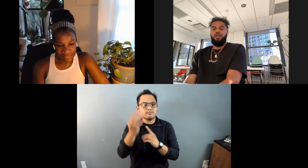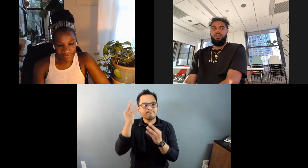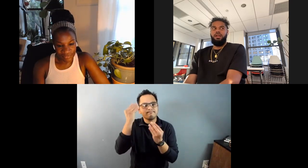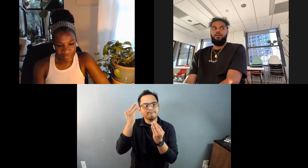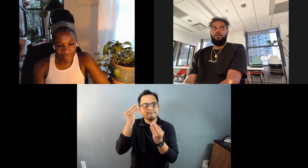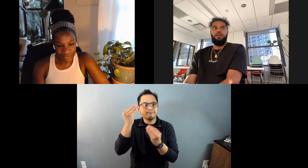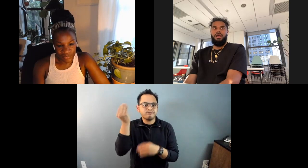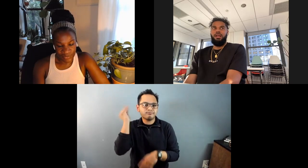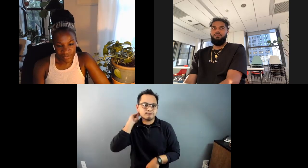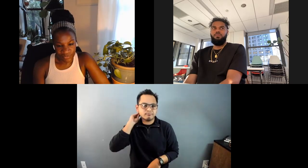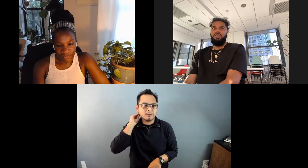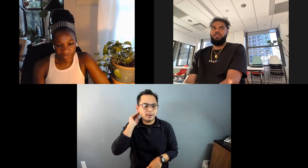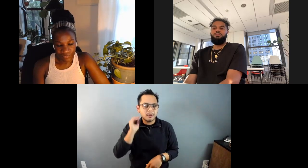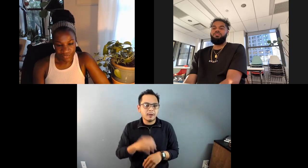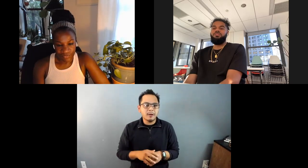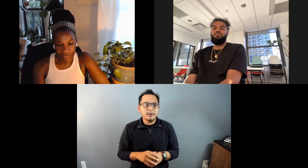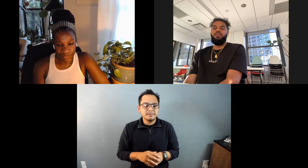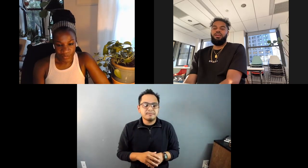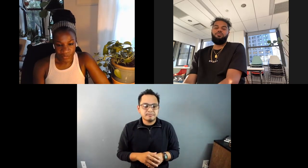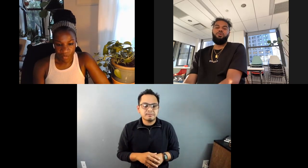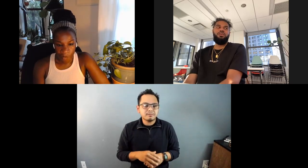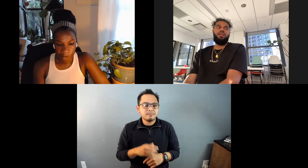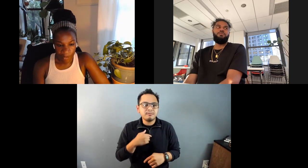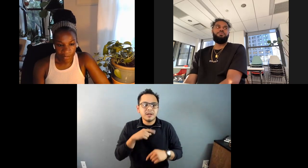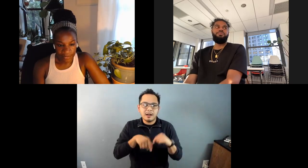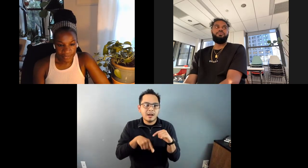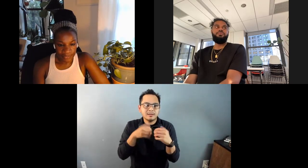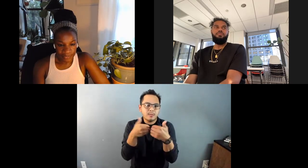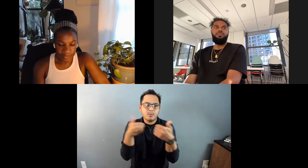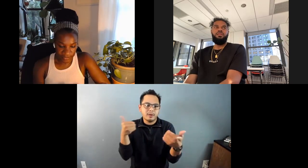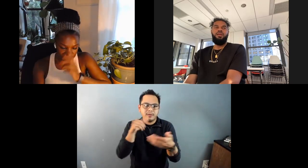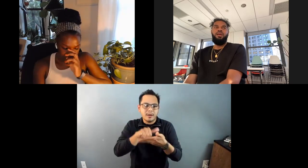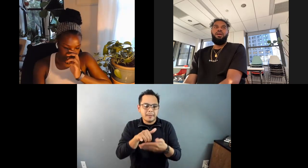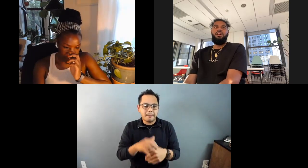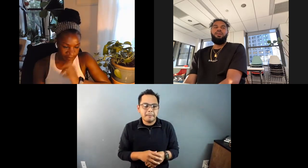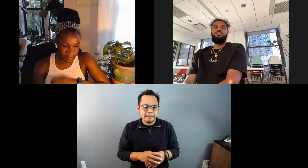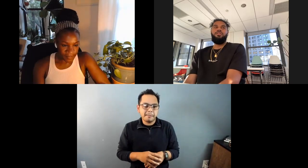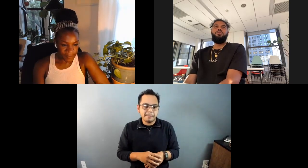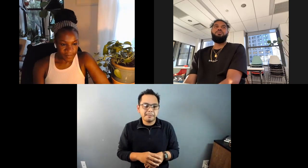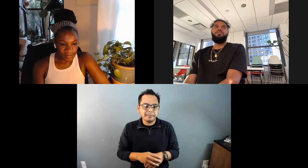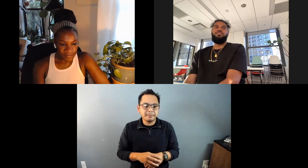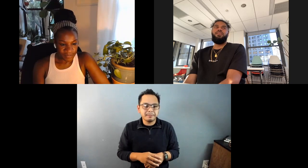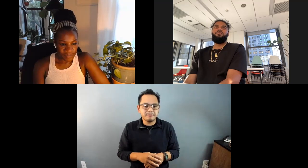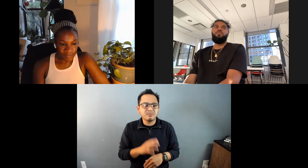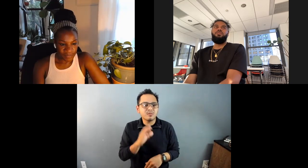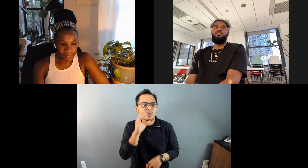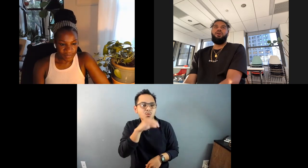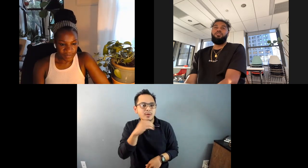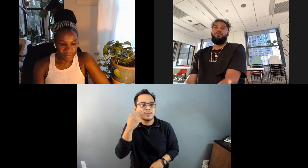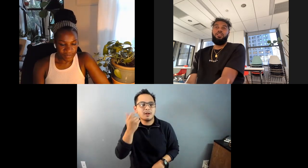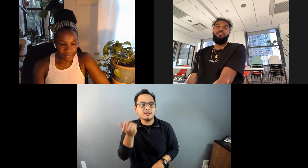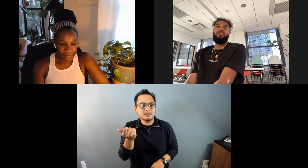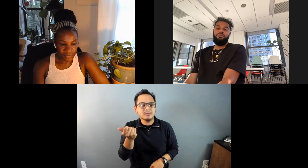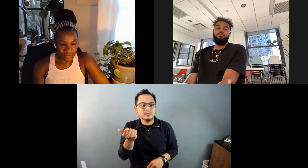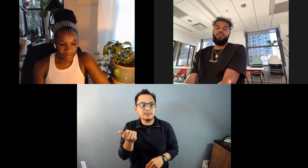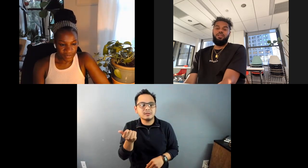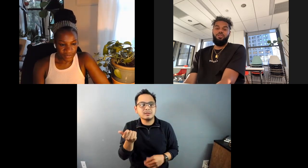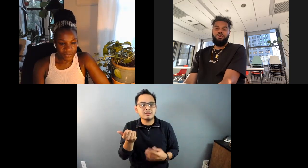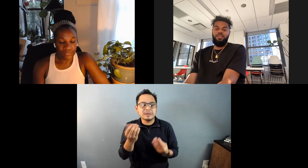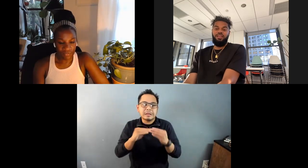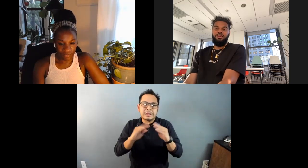outsider perspective and kind of creating a new conversation amongst different outsiders, and like within that cultures are